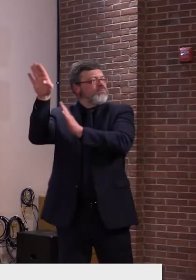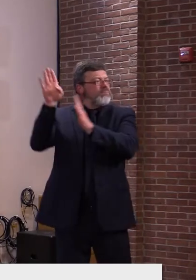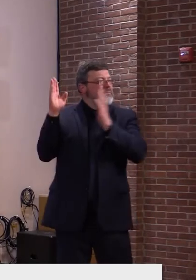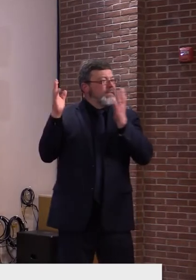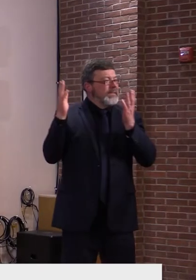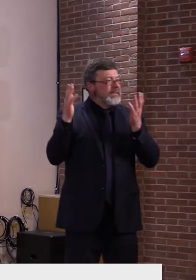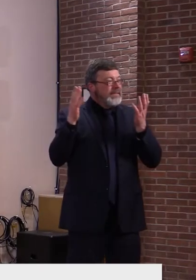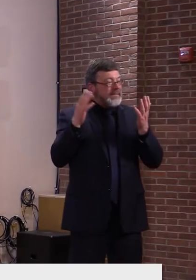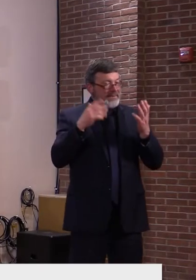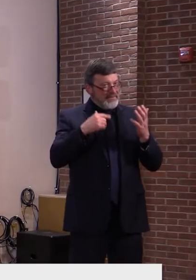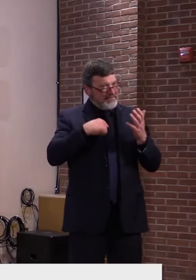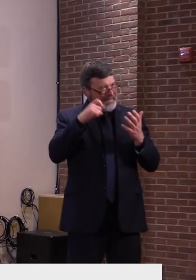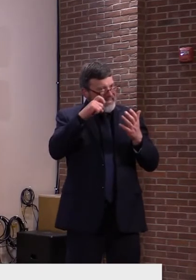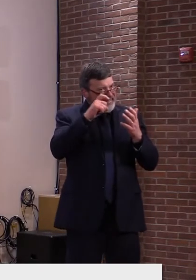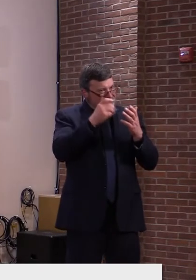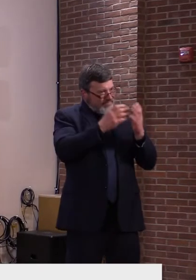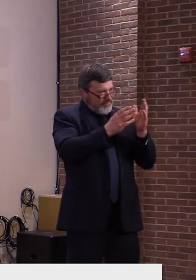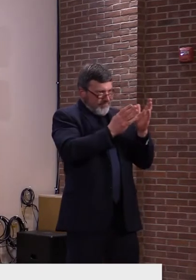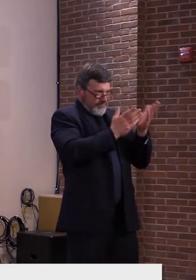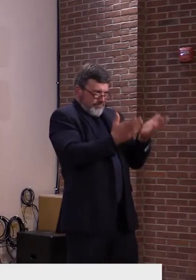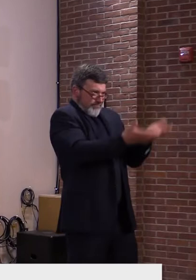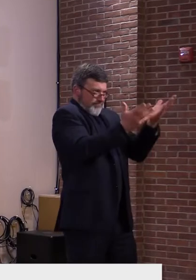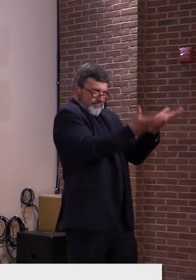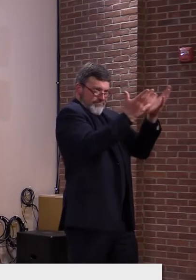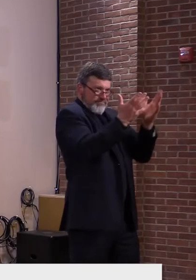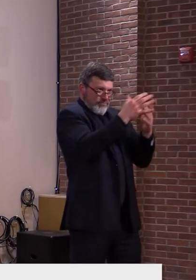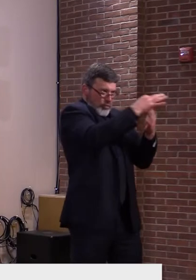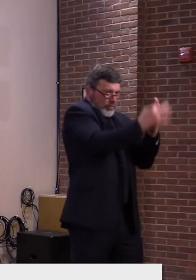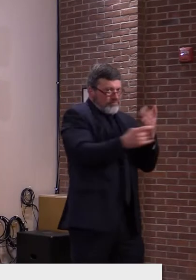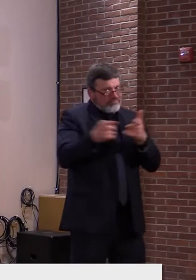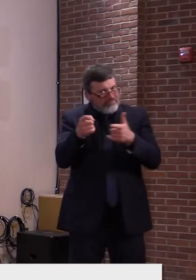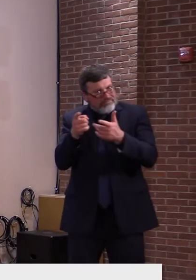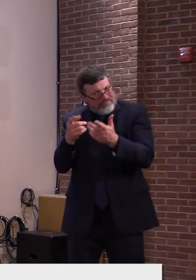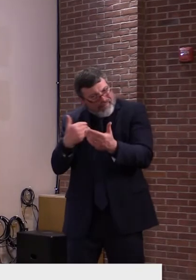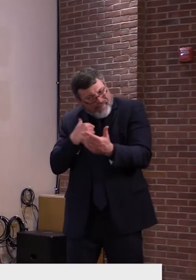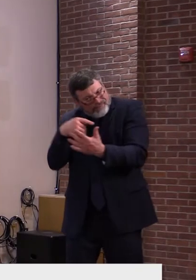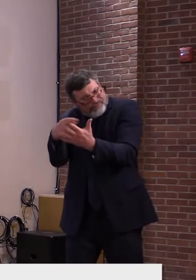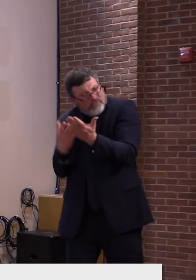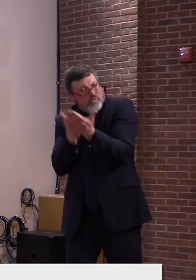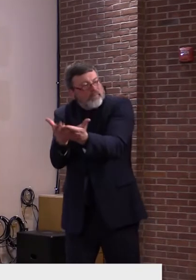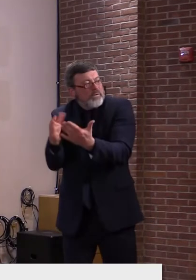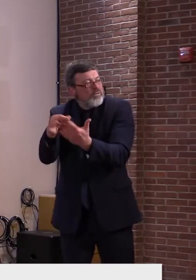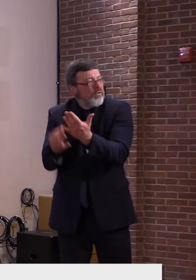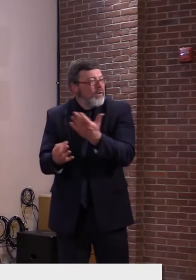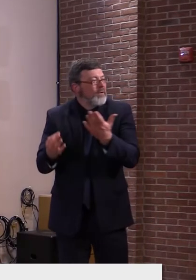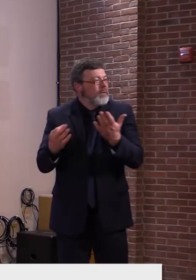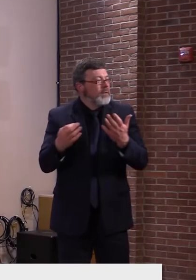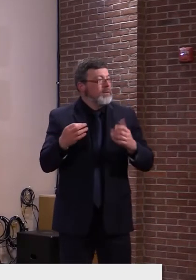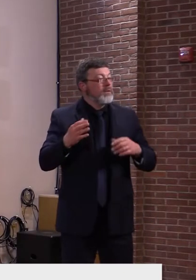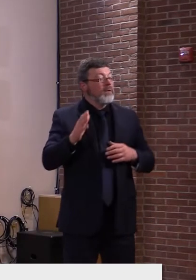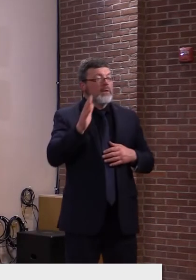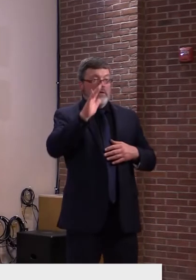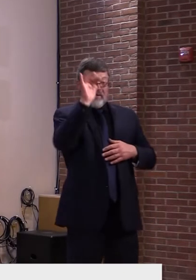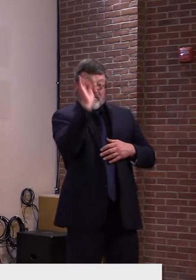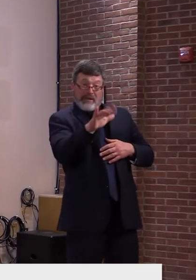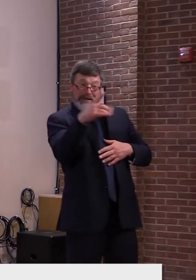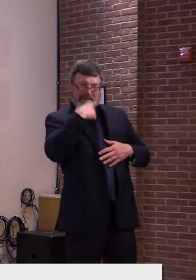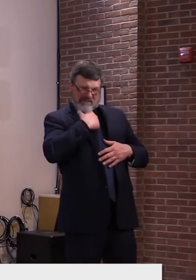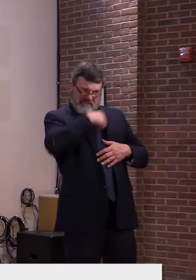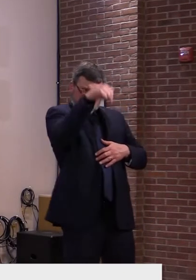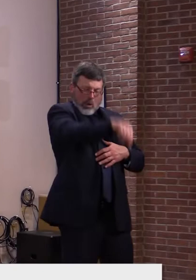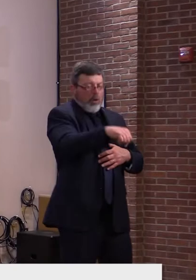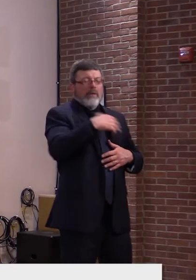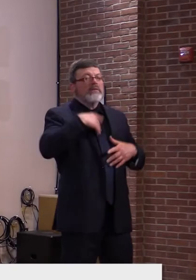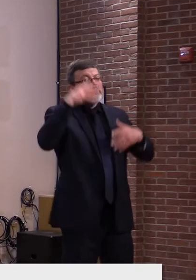run. So long story short, I'm still contemplating this. Again, I can't seem to let